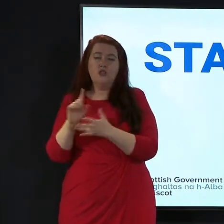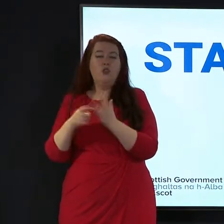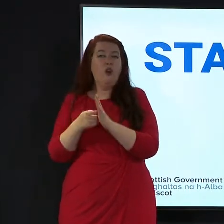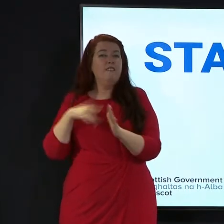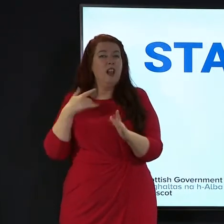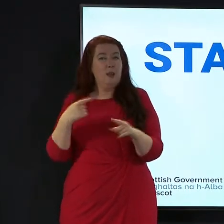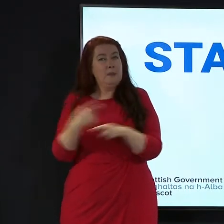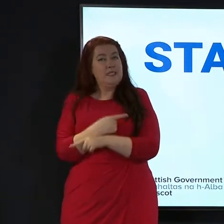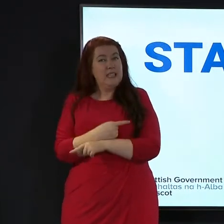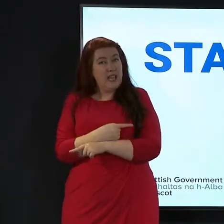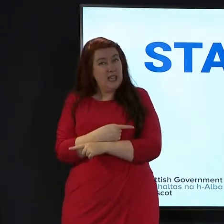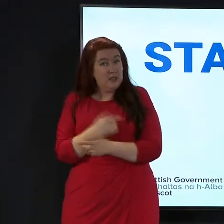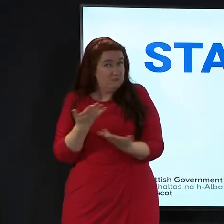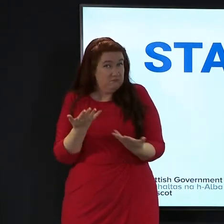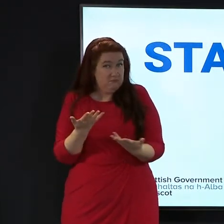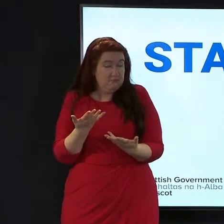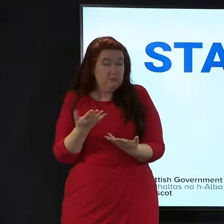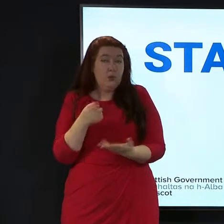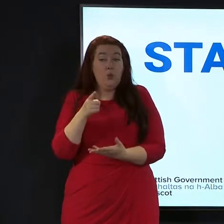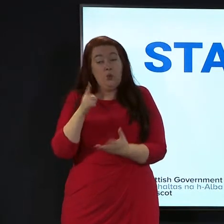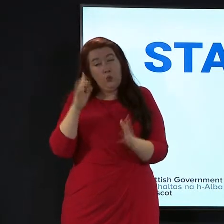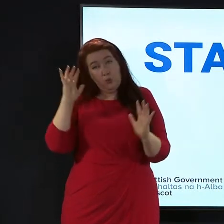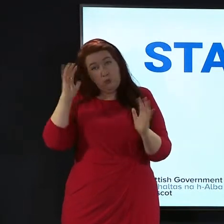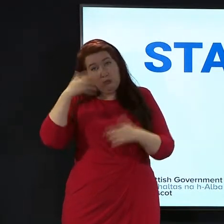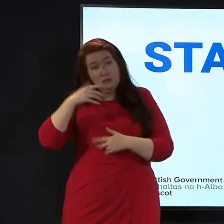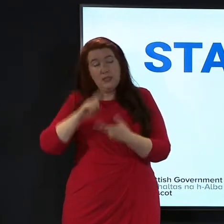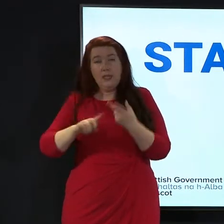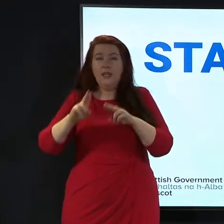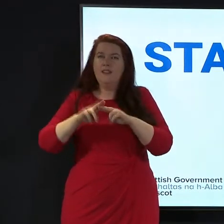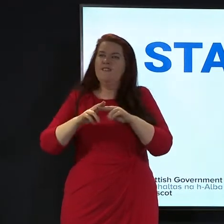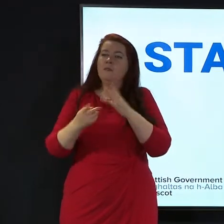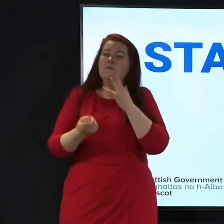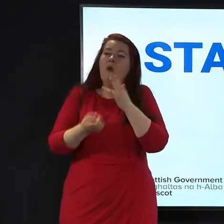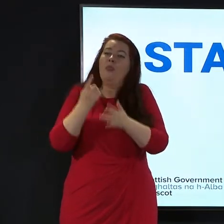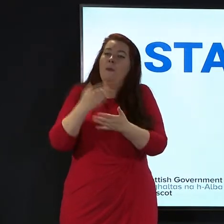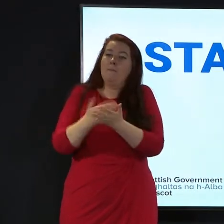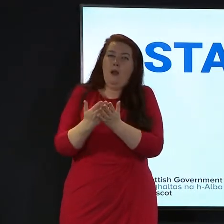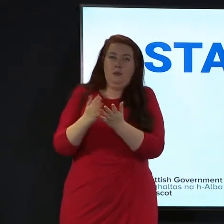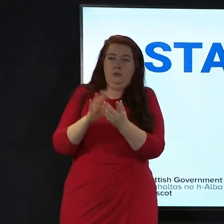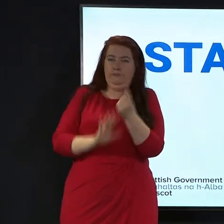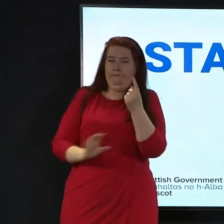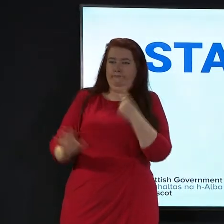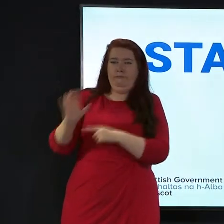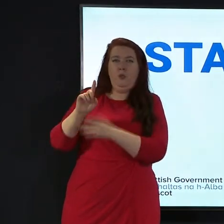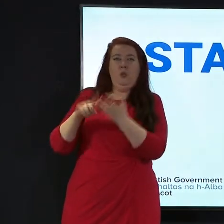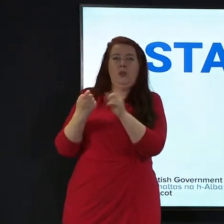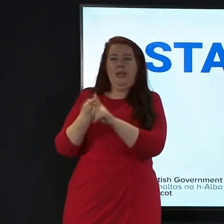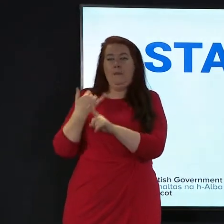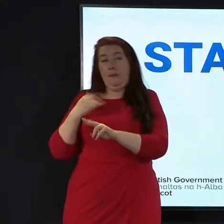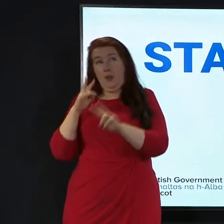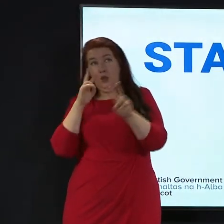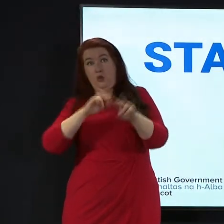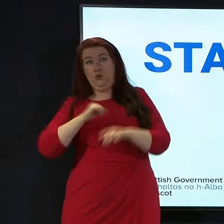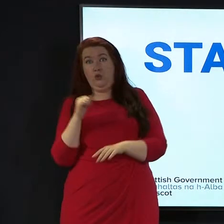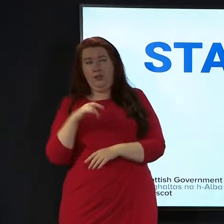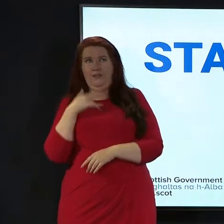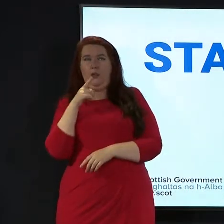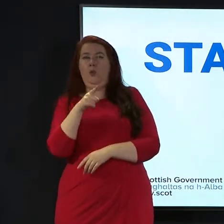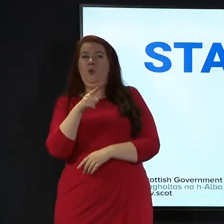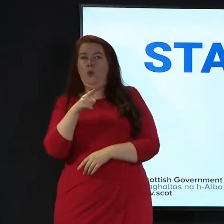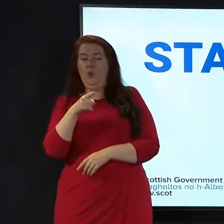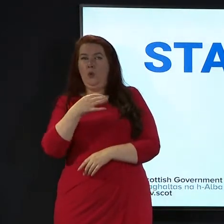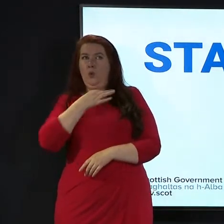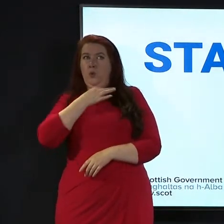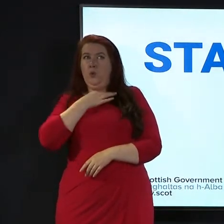mistake? And would you be concerned if any other parts of the UK were looking at Scotland's numbers now and